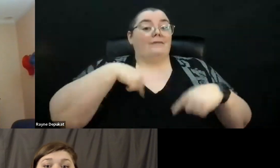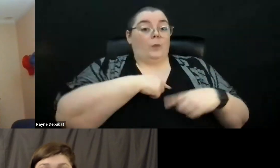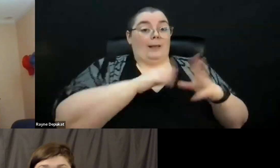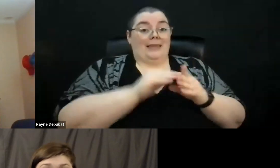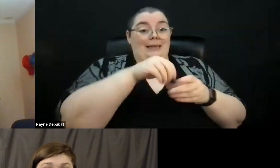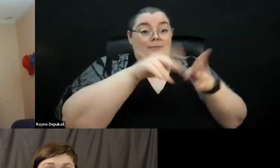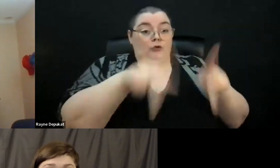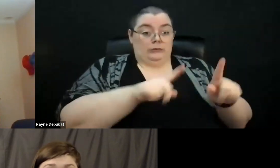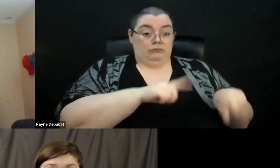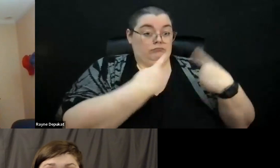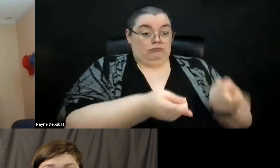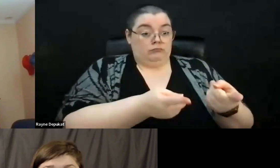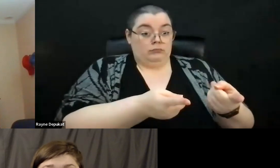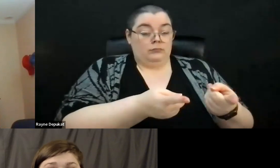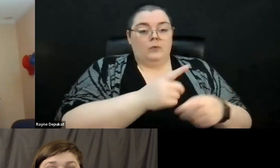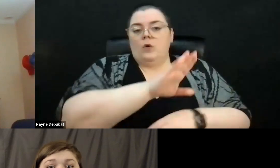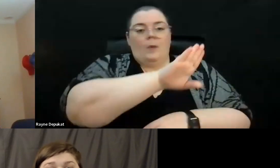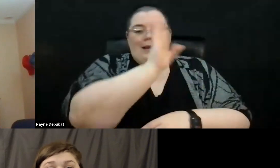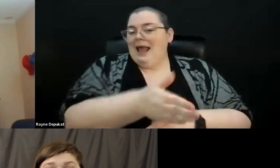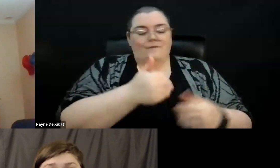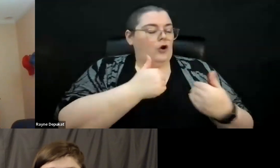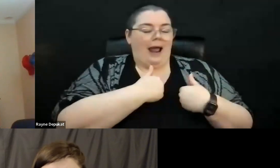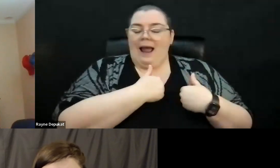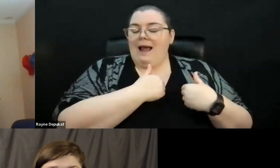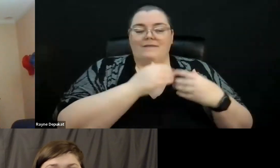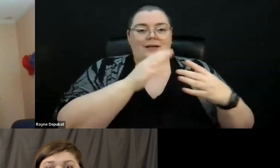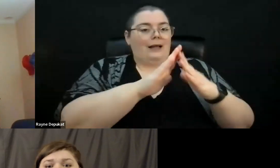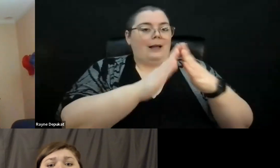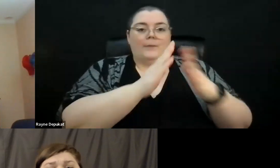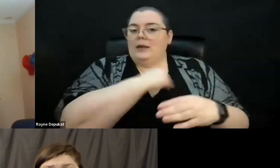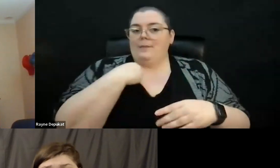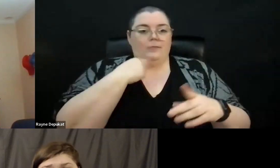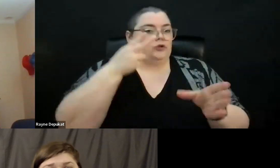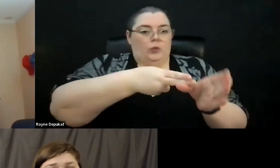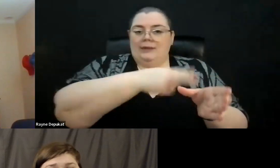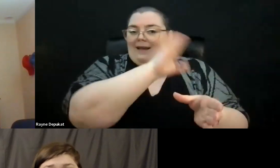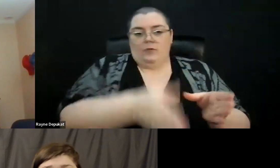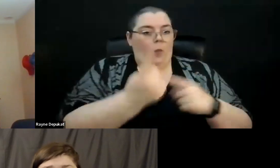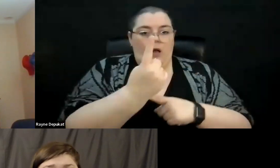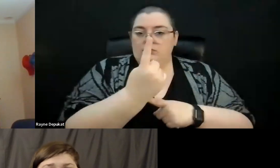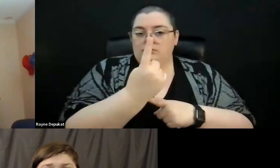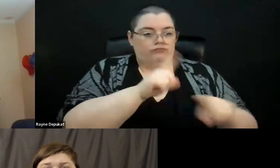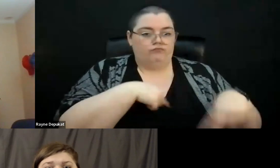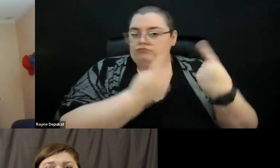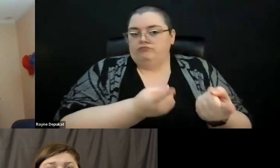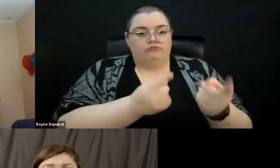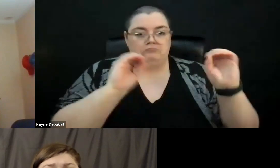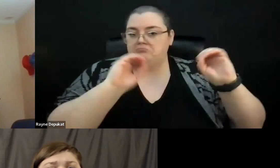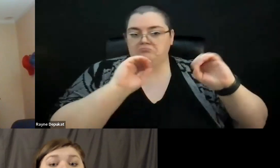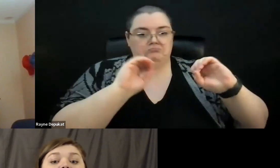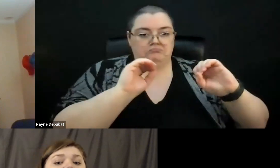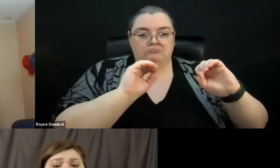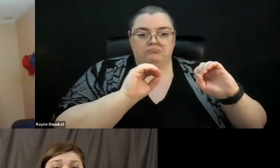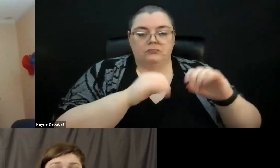community members at Rhode, they've been meeting in person. They never have a community member join,